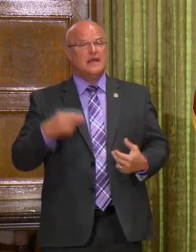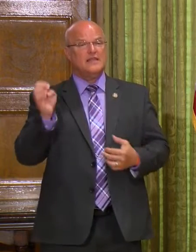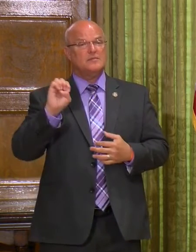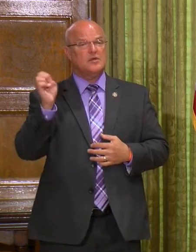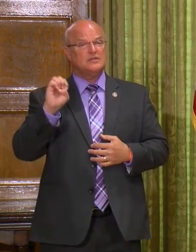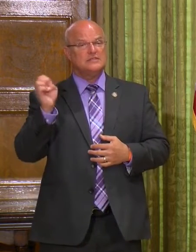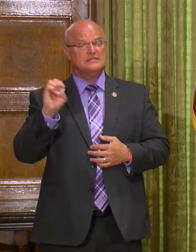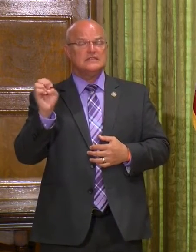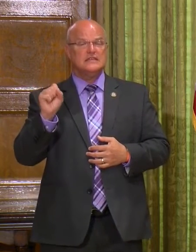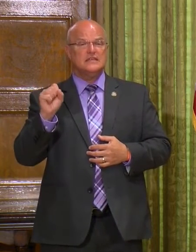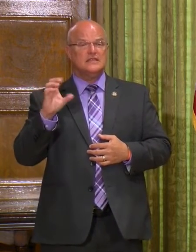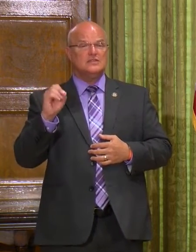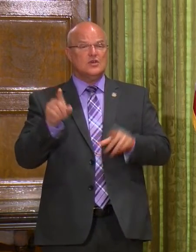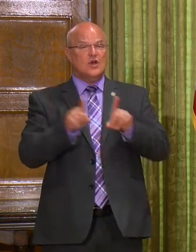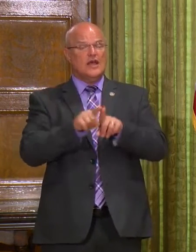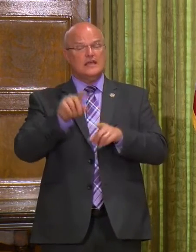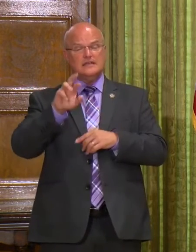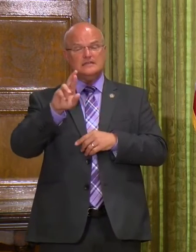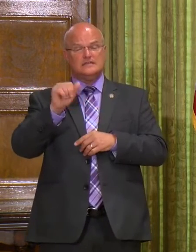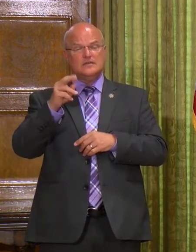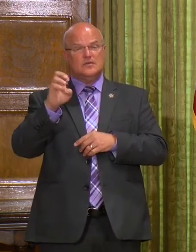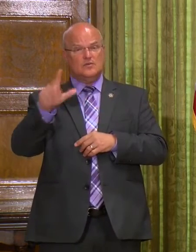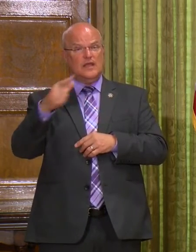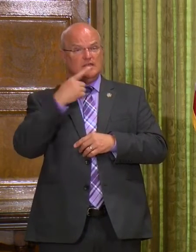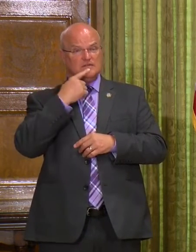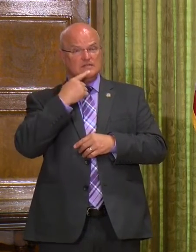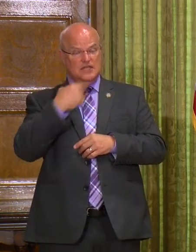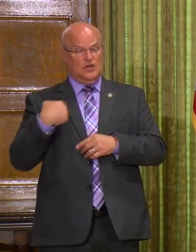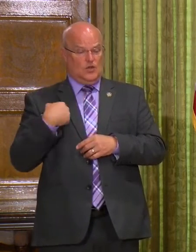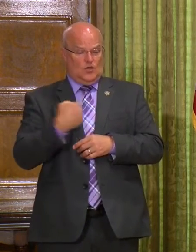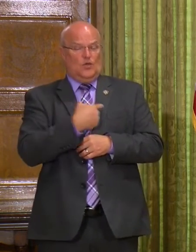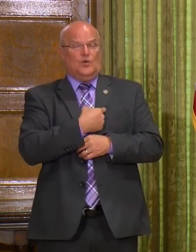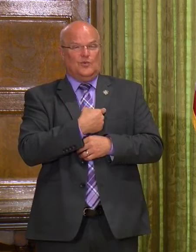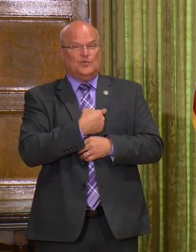emergency. So as Rachel said, while we are